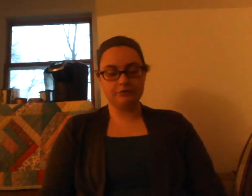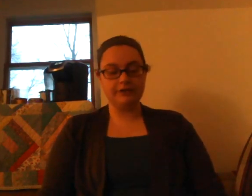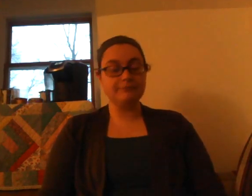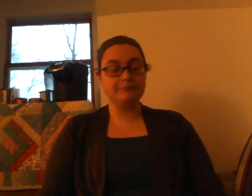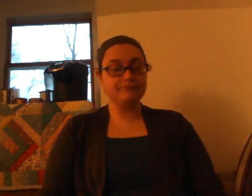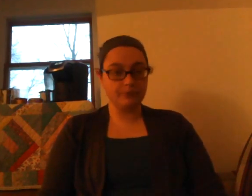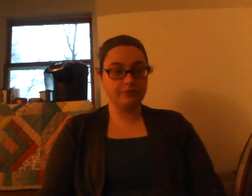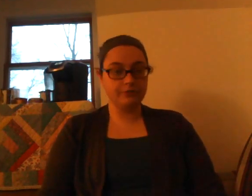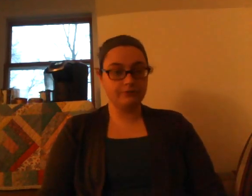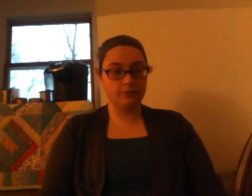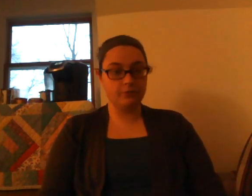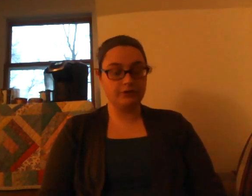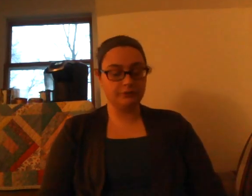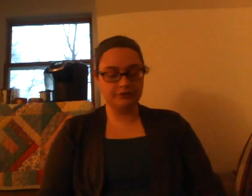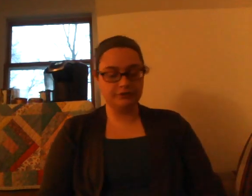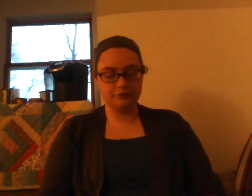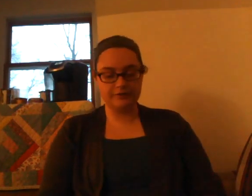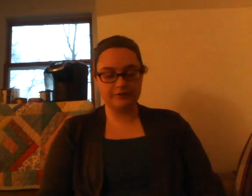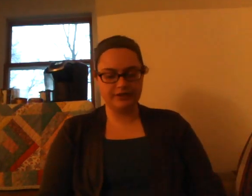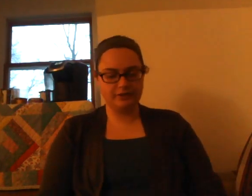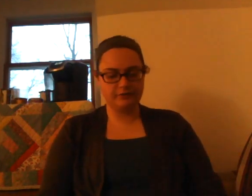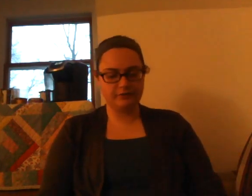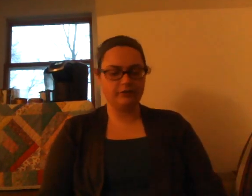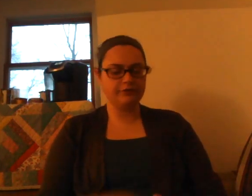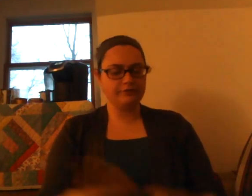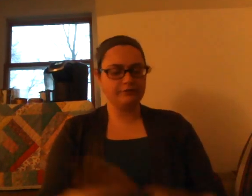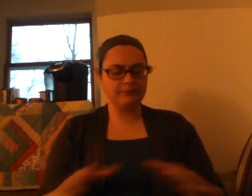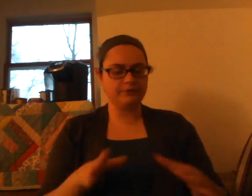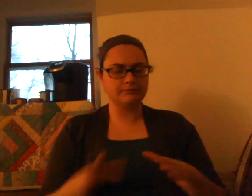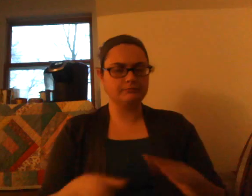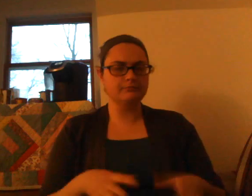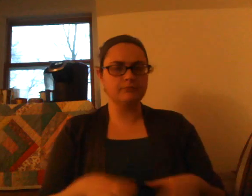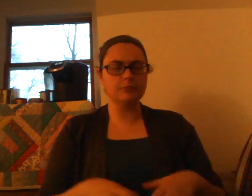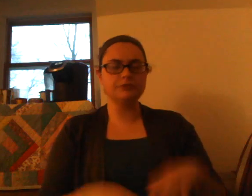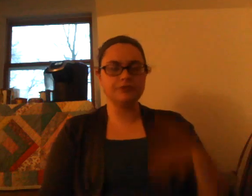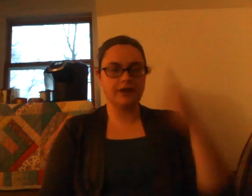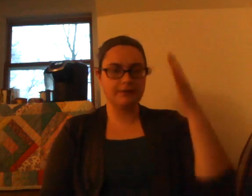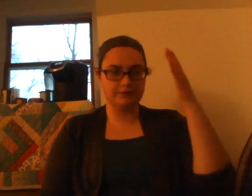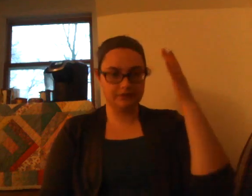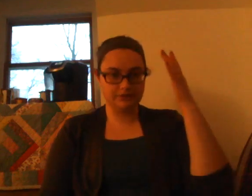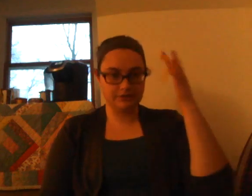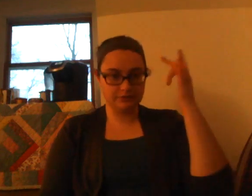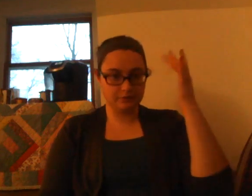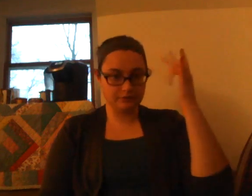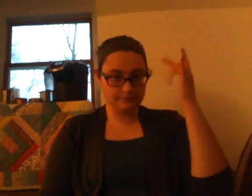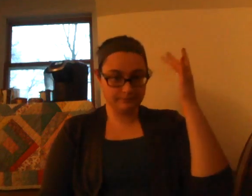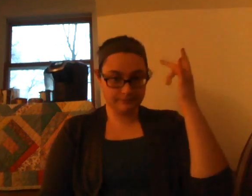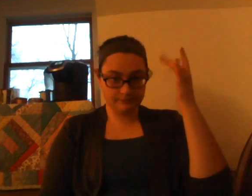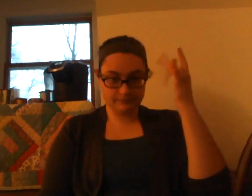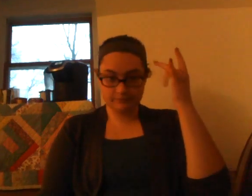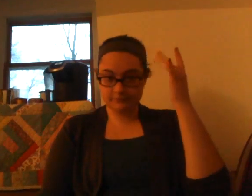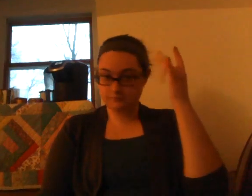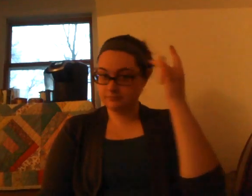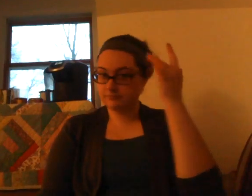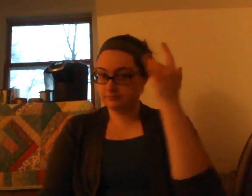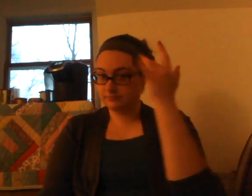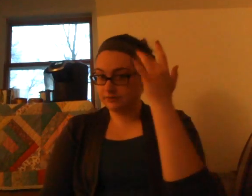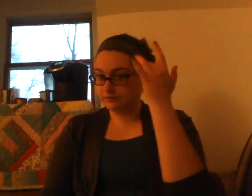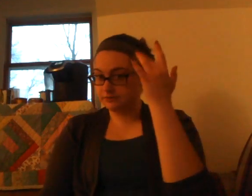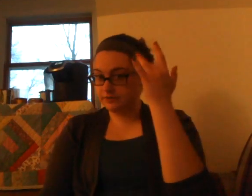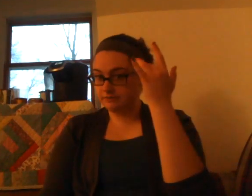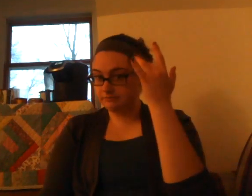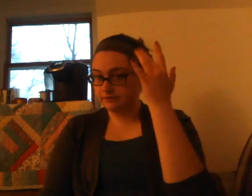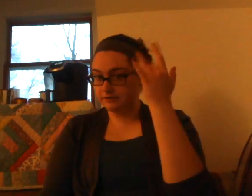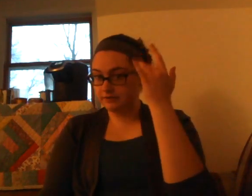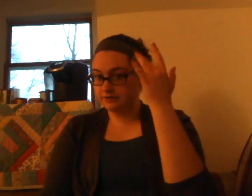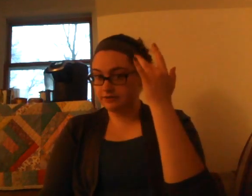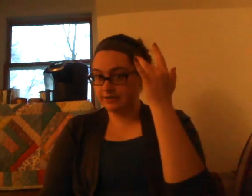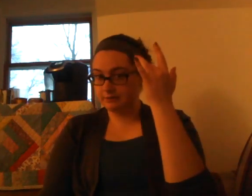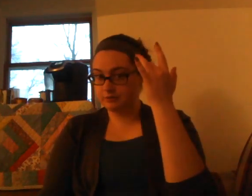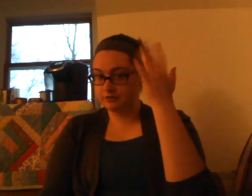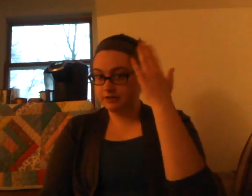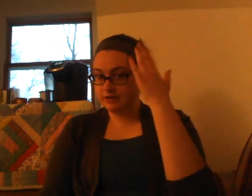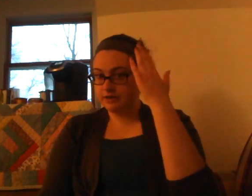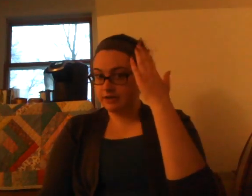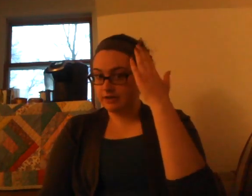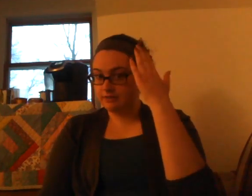sign both of the ones we do in here. There are 3, but most of the time it's this one. There it is, that one. And